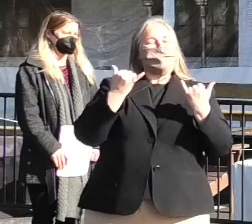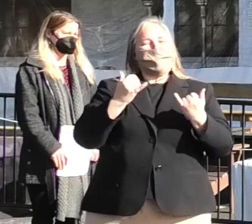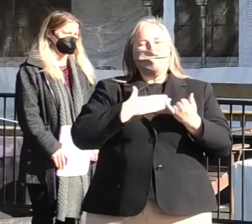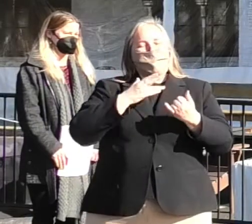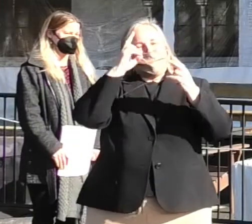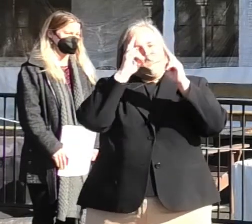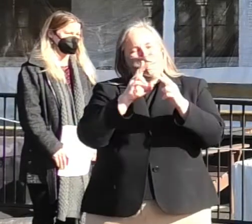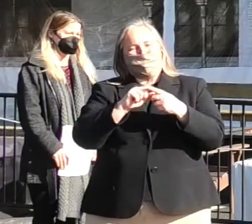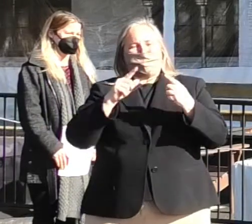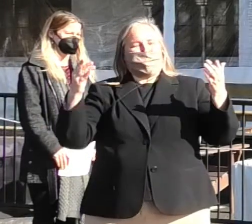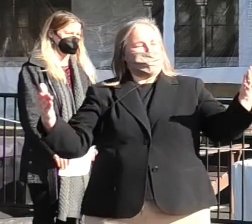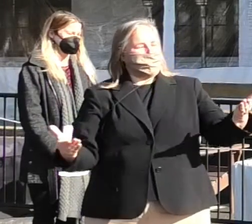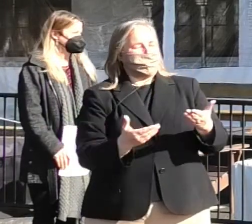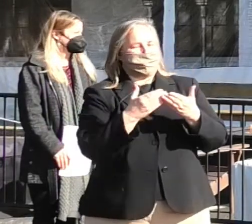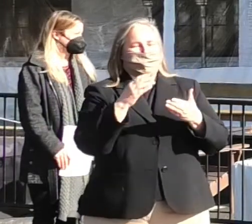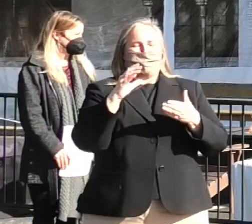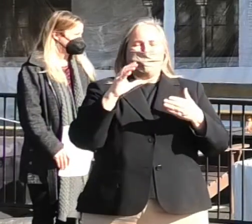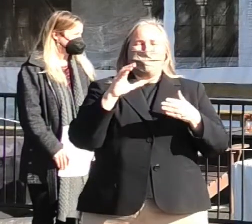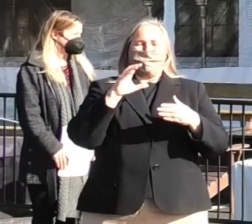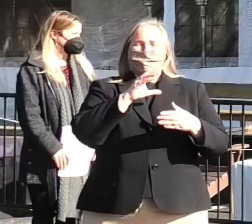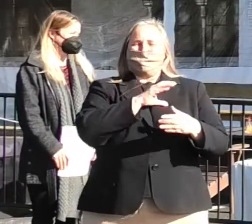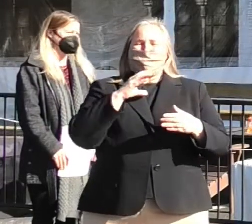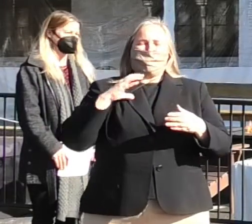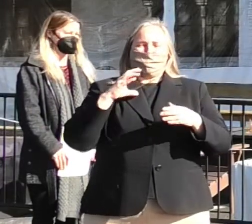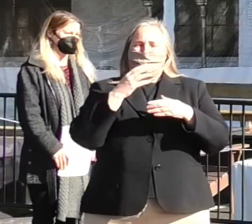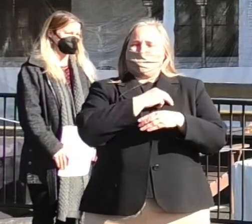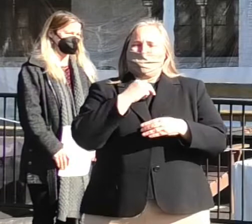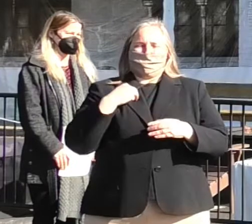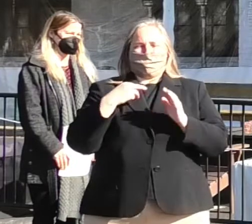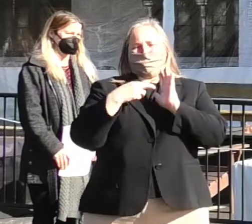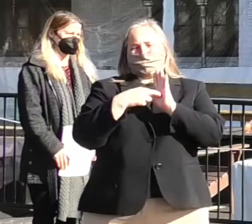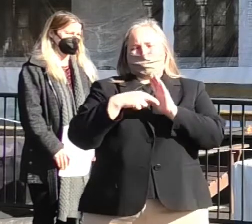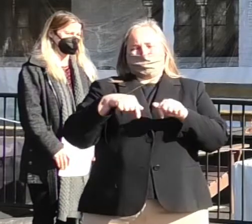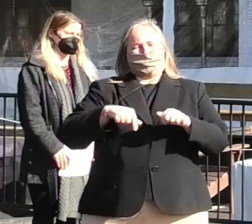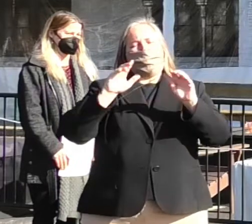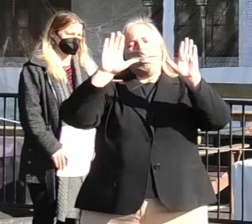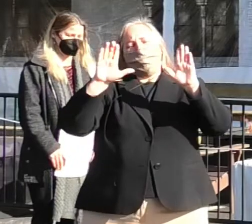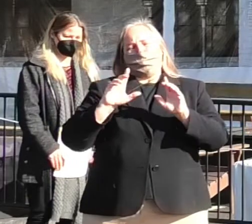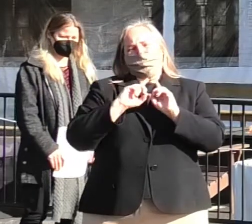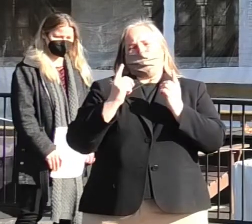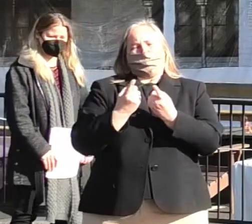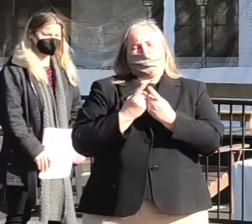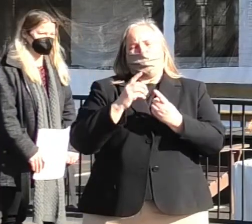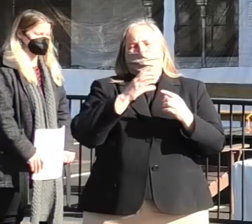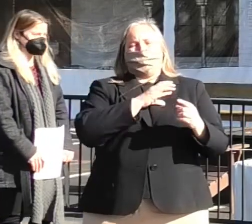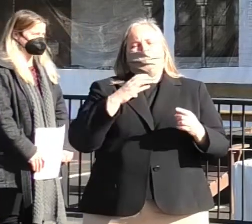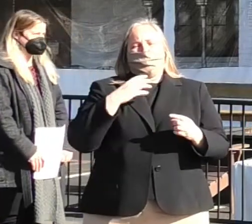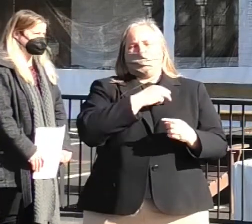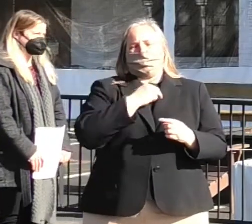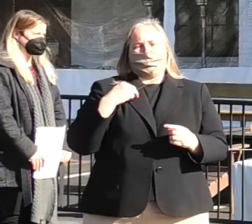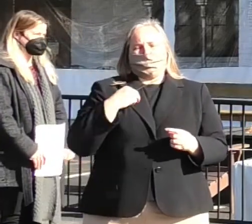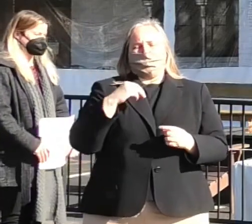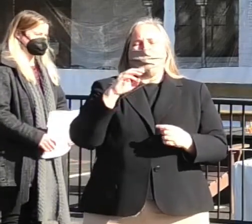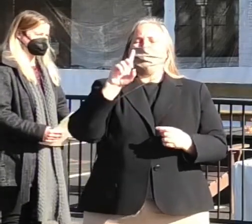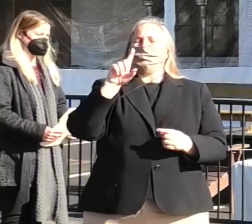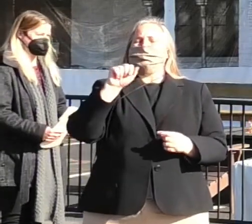to introduce the council member representing this wonderful district, Councilmember David